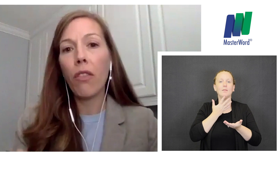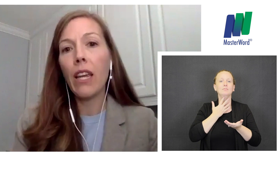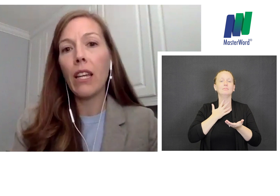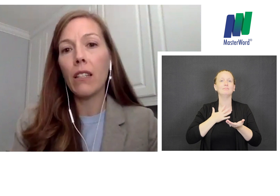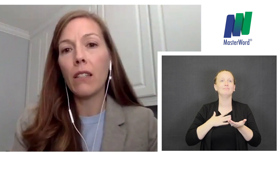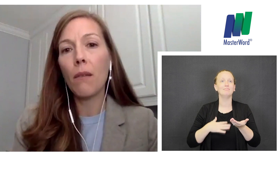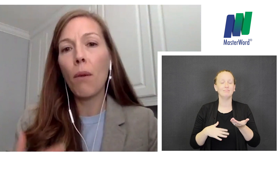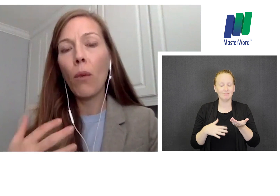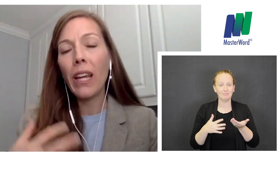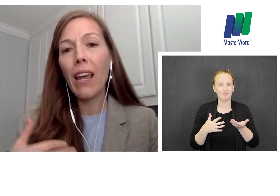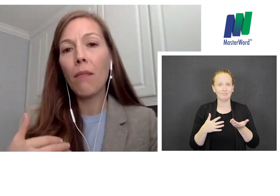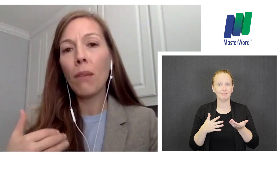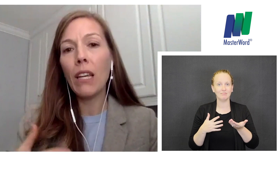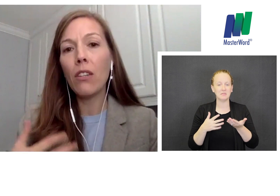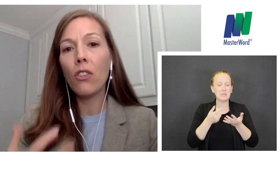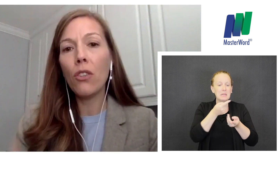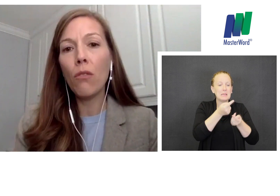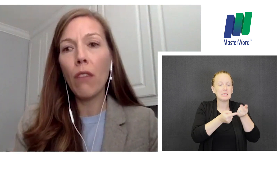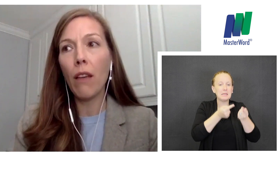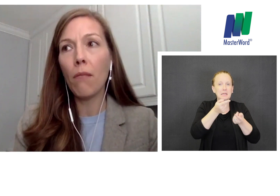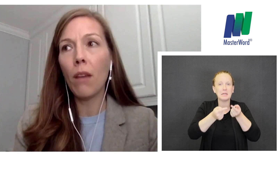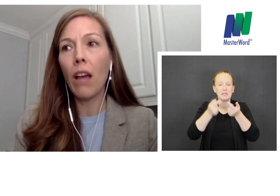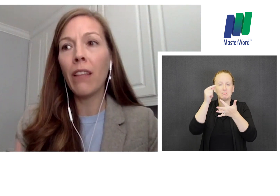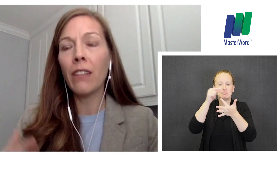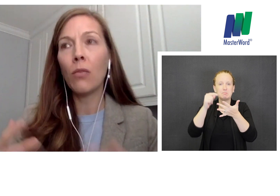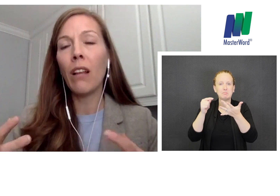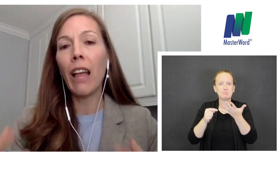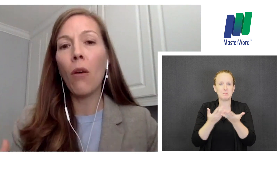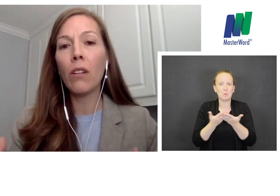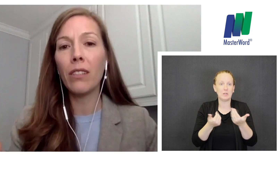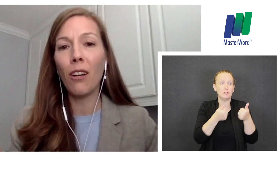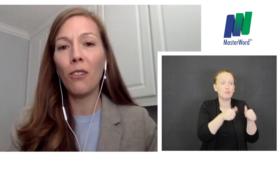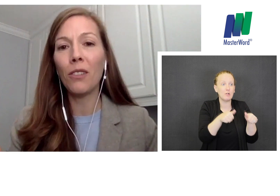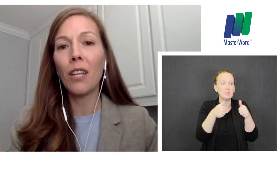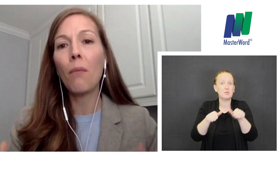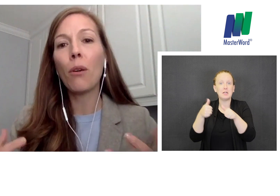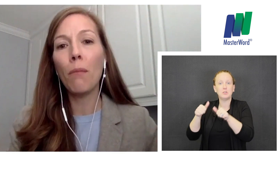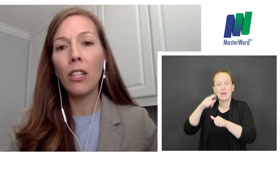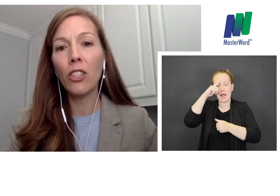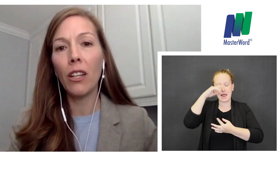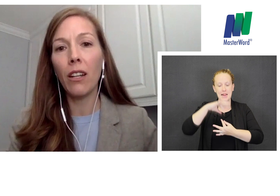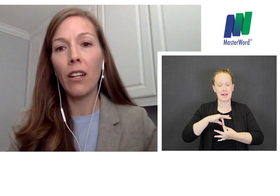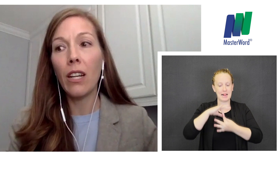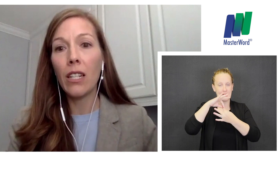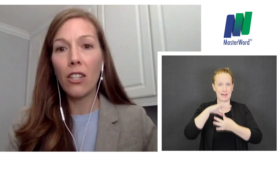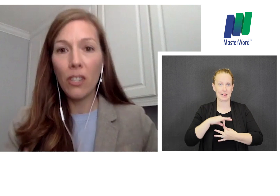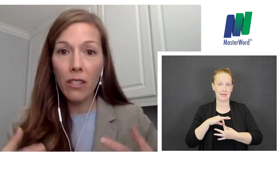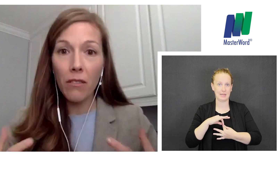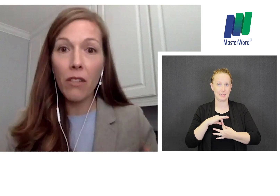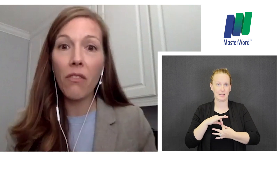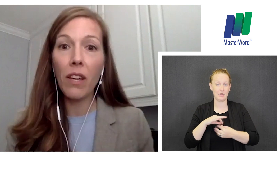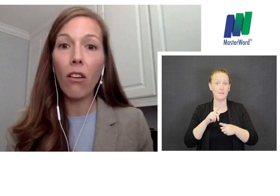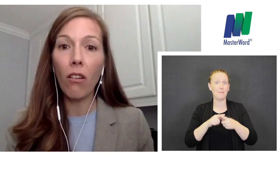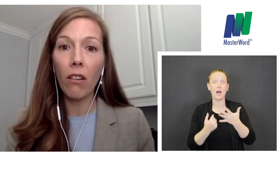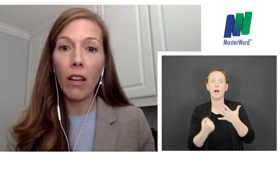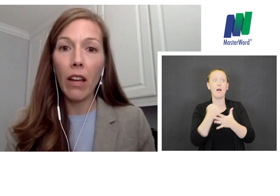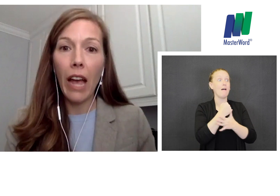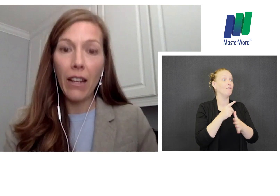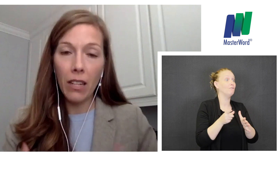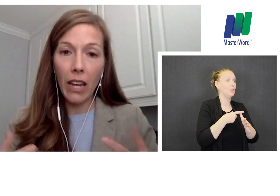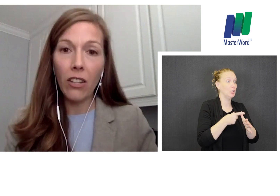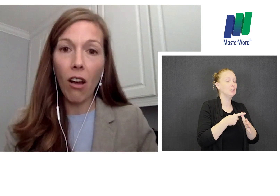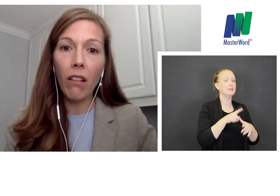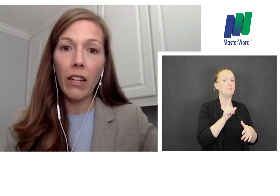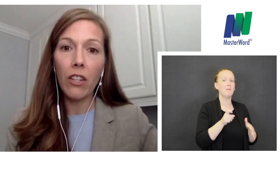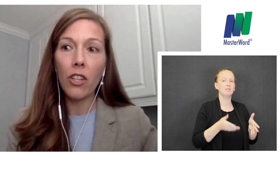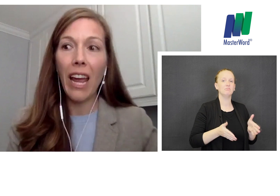little things, but we can't begin to do them unless we allow ourselves permission to feel and